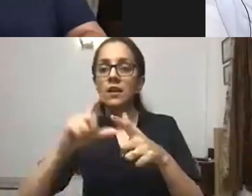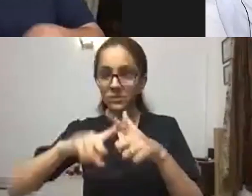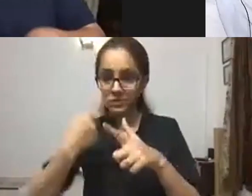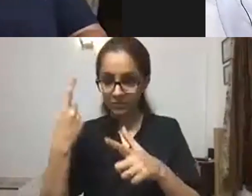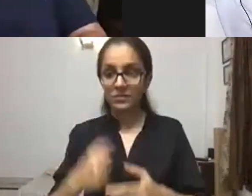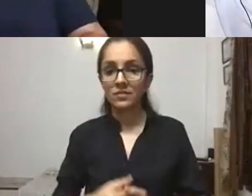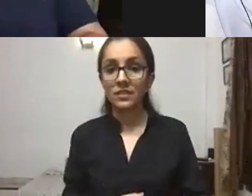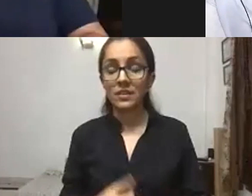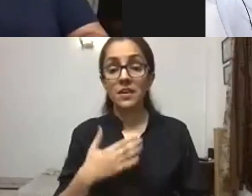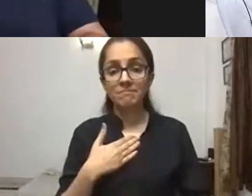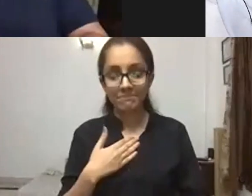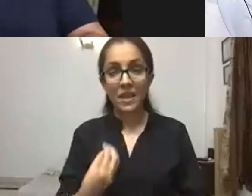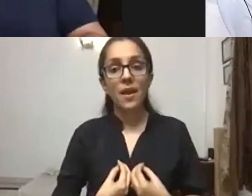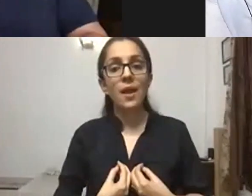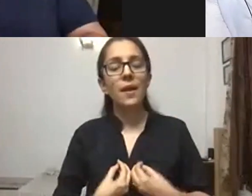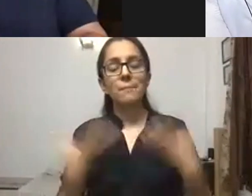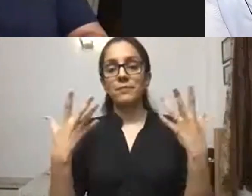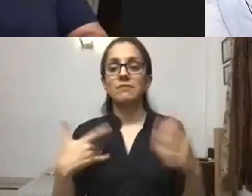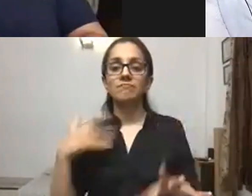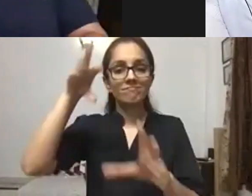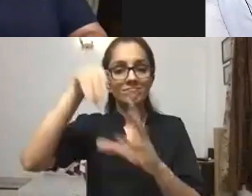I'm really happy to be here.